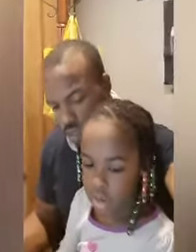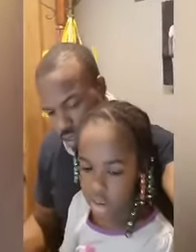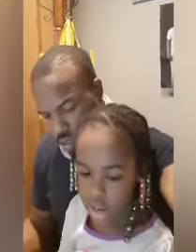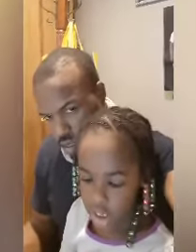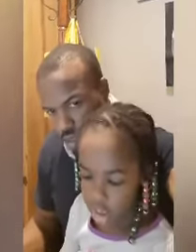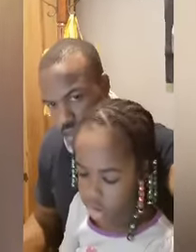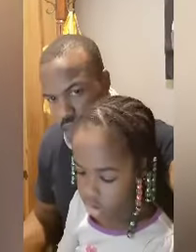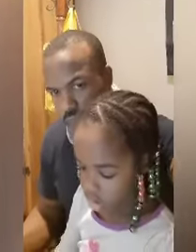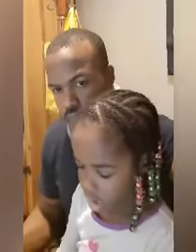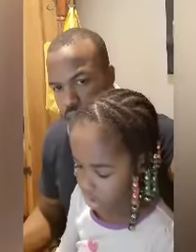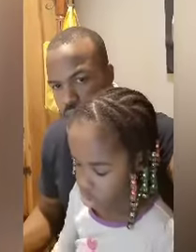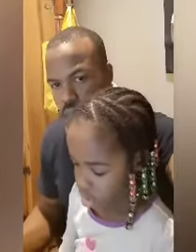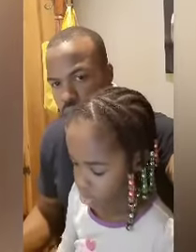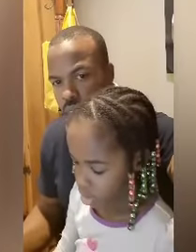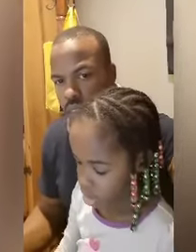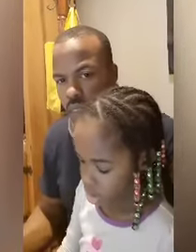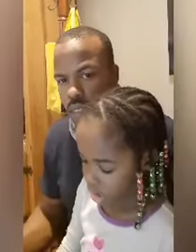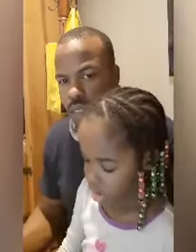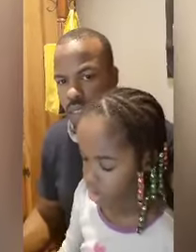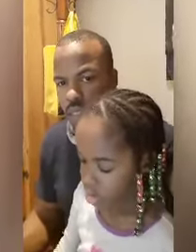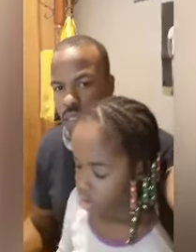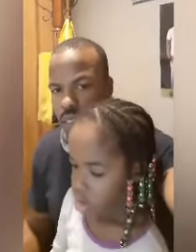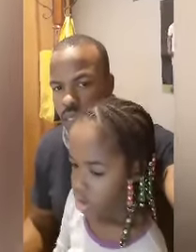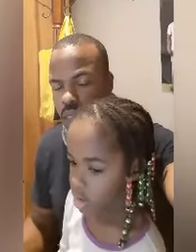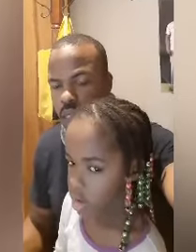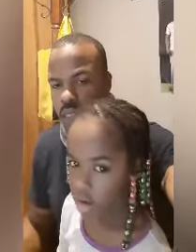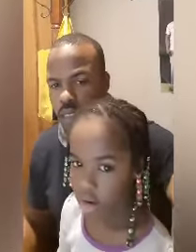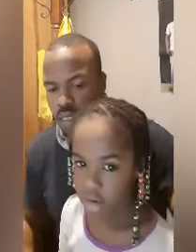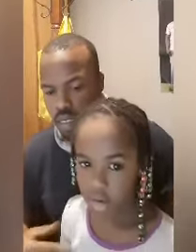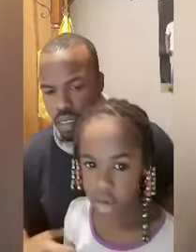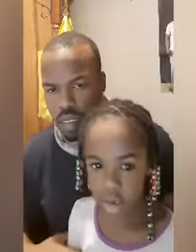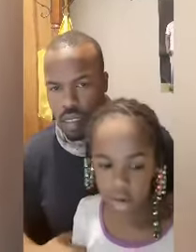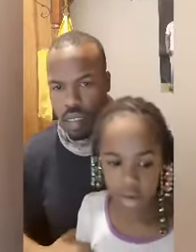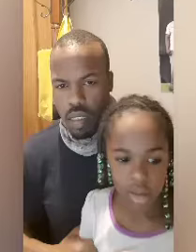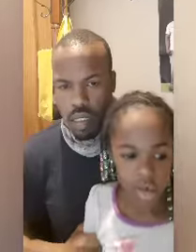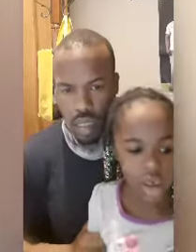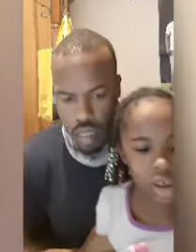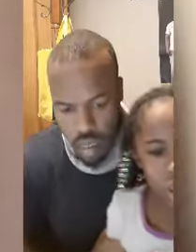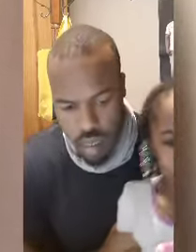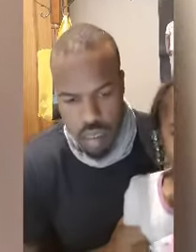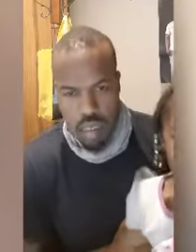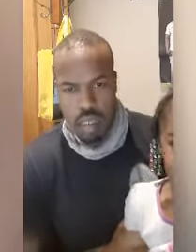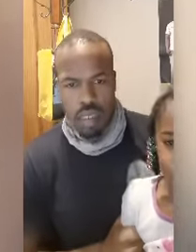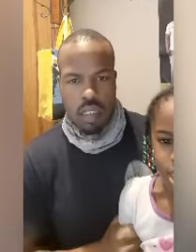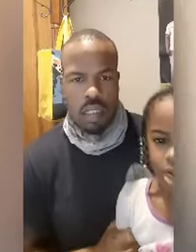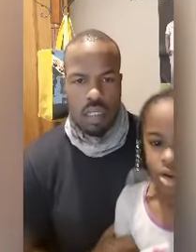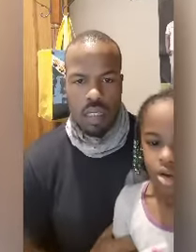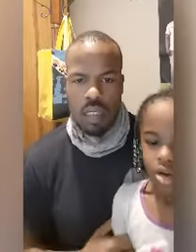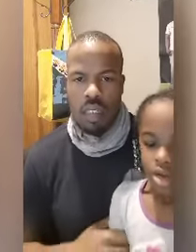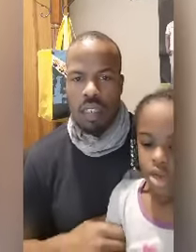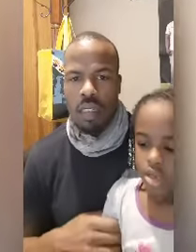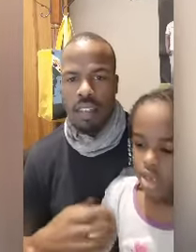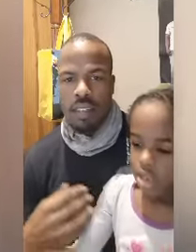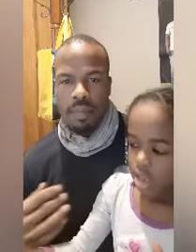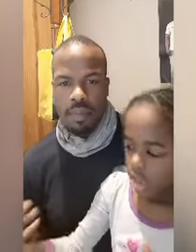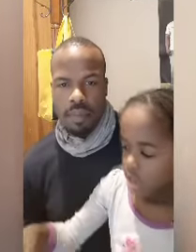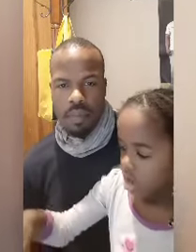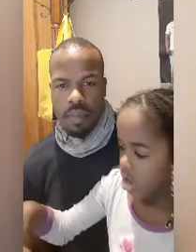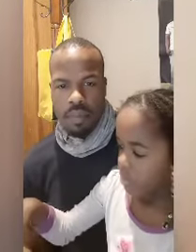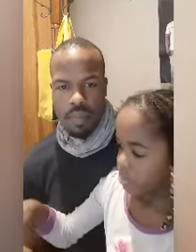can stand, that you can put it like on, on like a leash and then, and then, and then like, um,